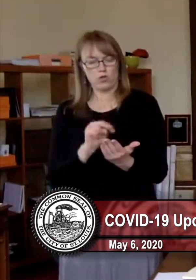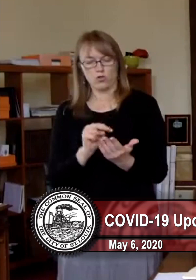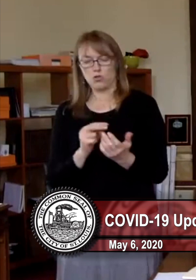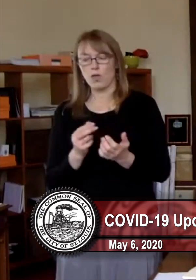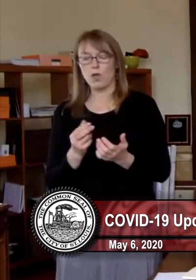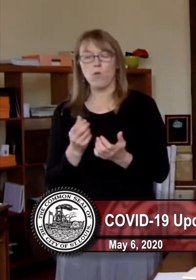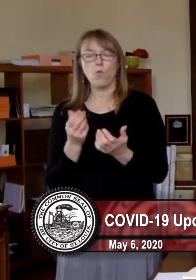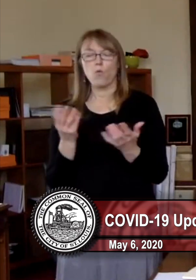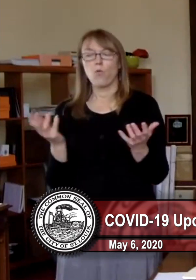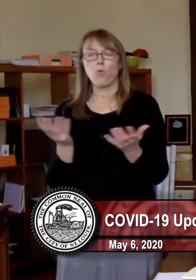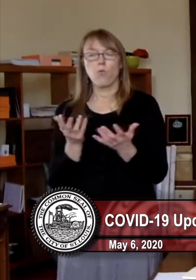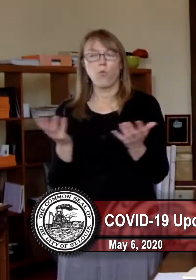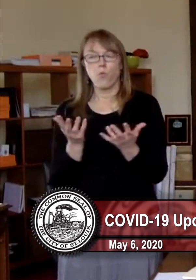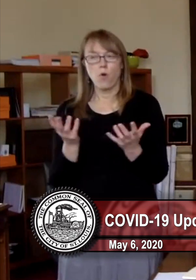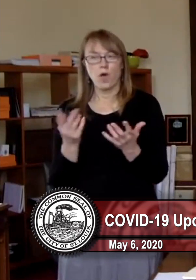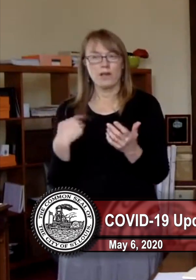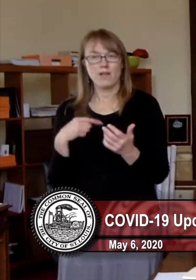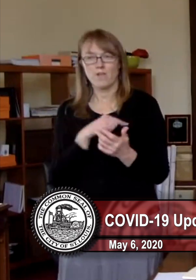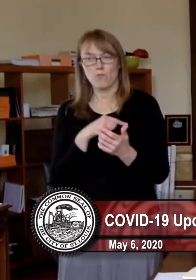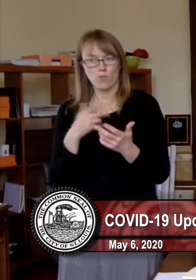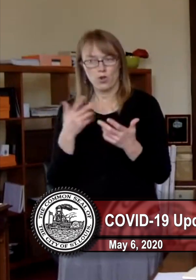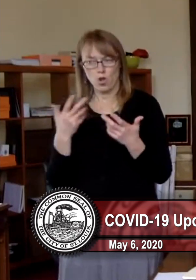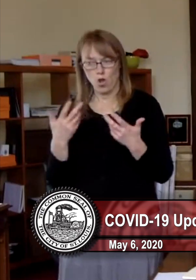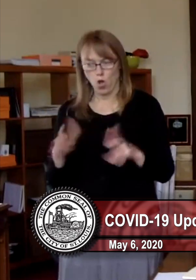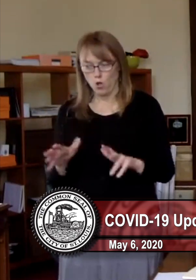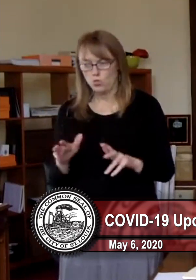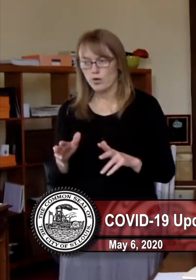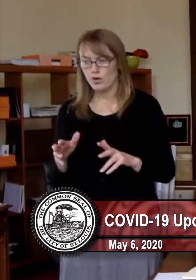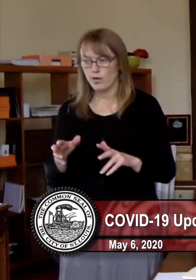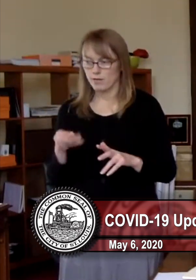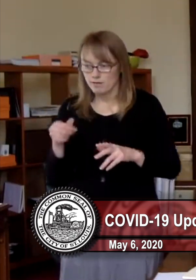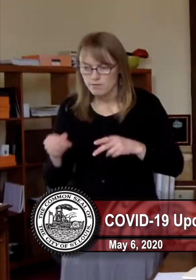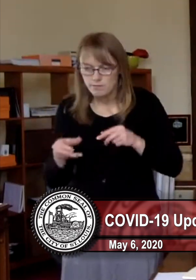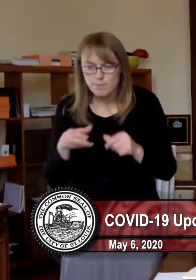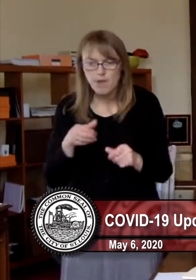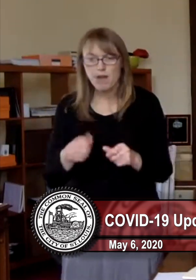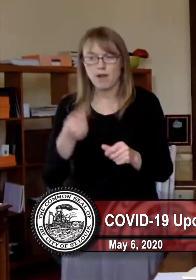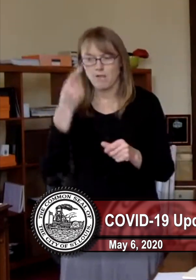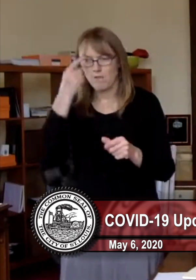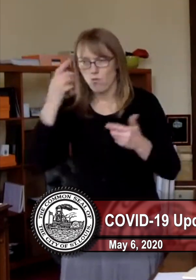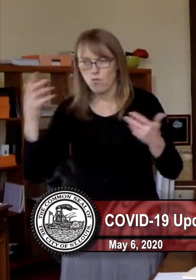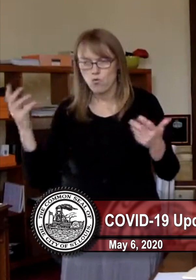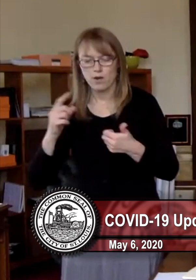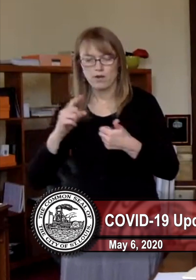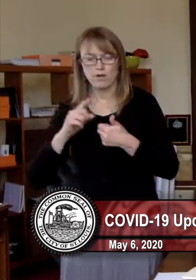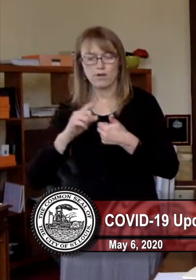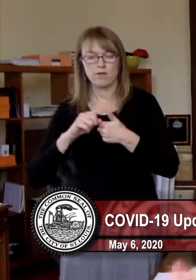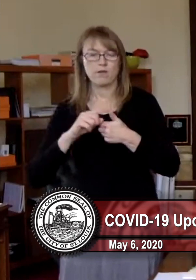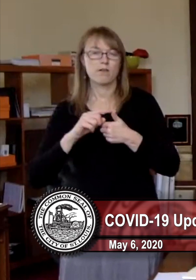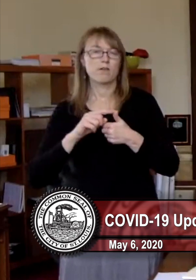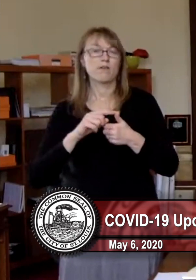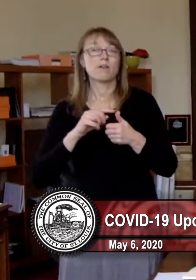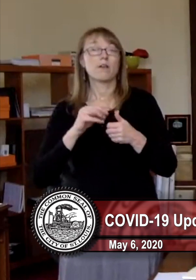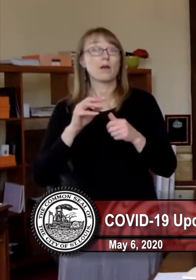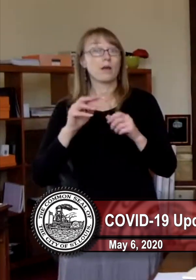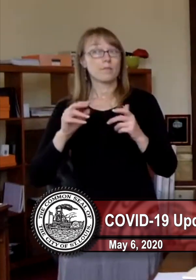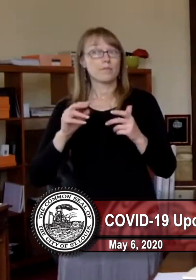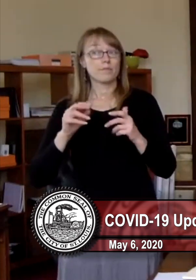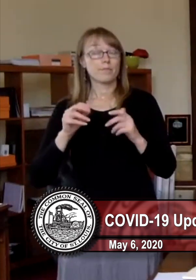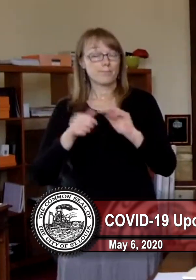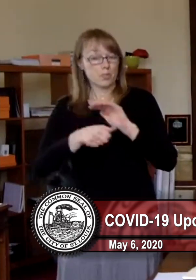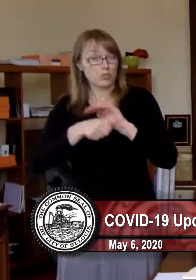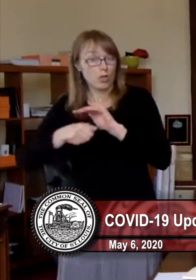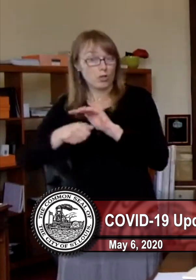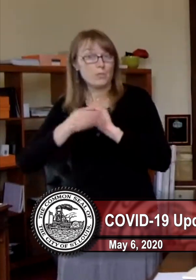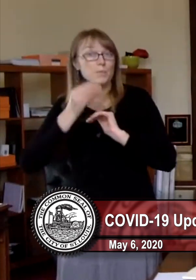of having more rooms available for homeless individuals. We've incurred in caseworkers and